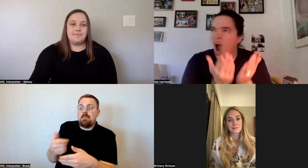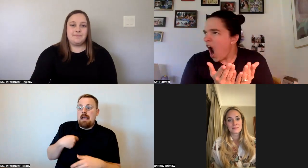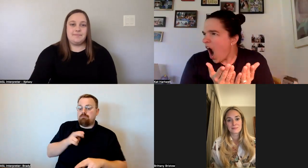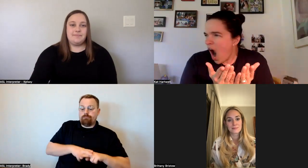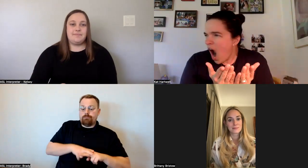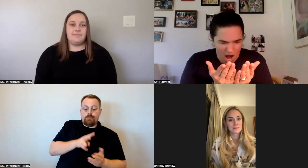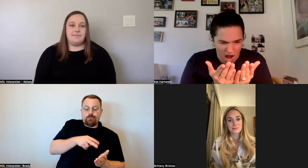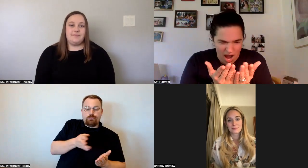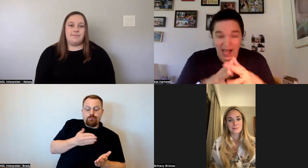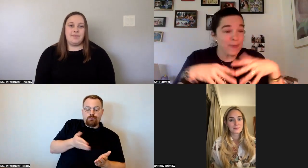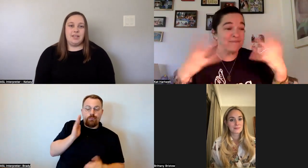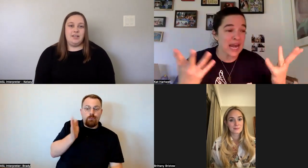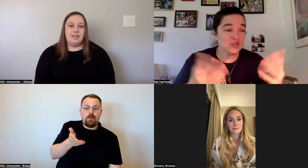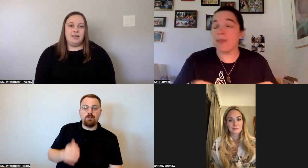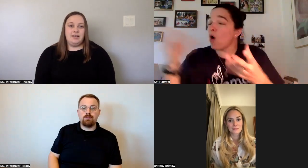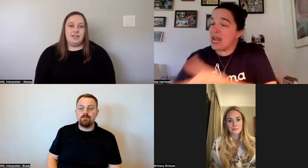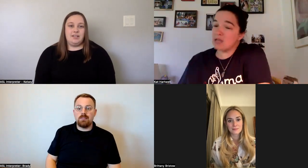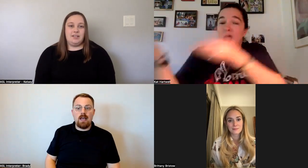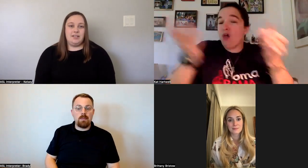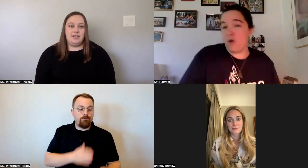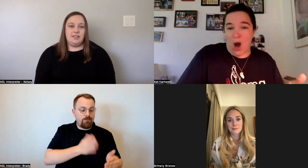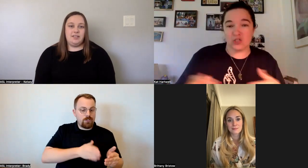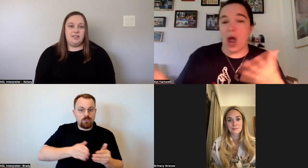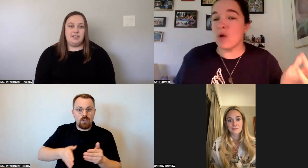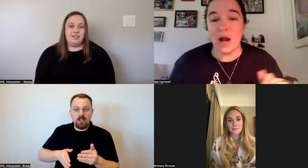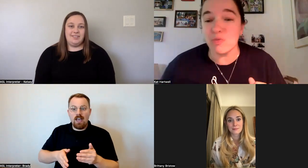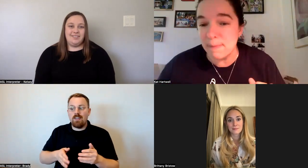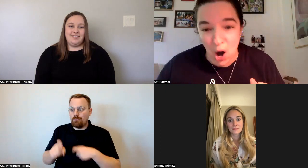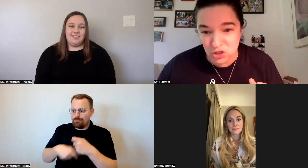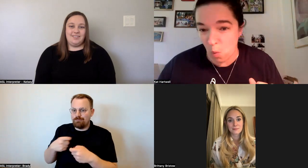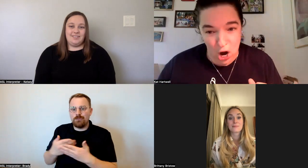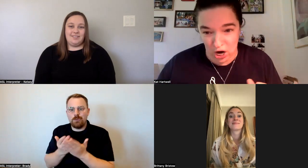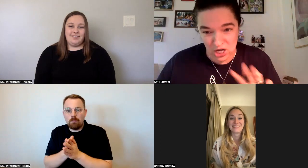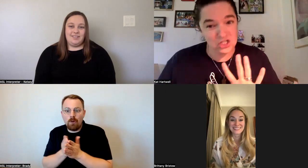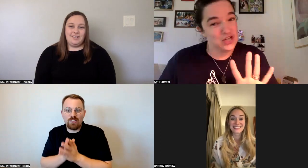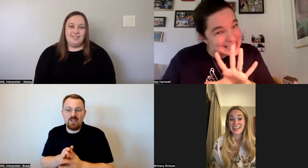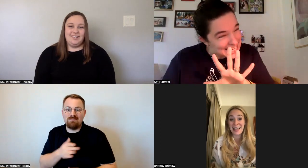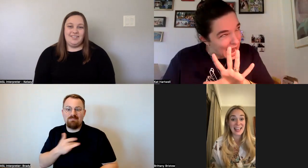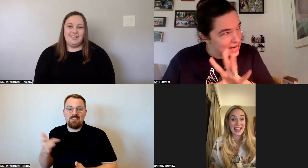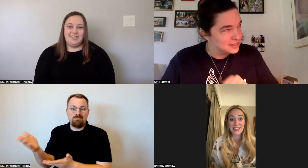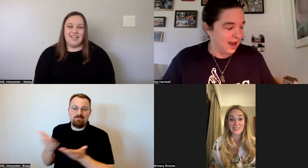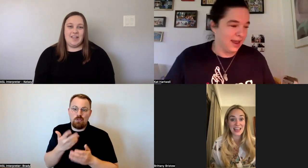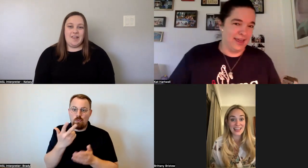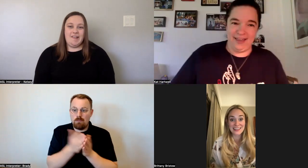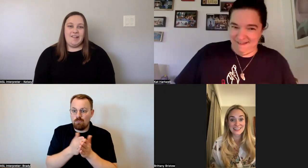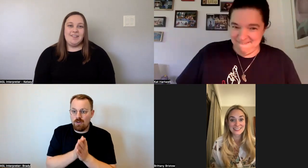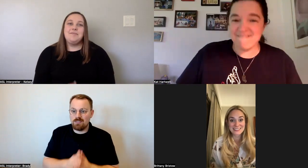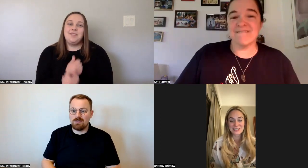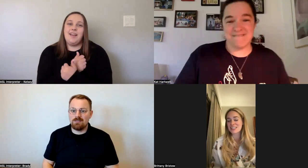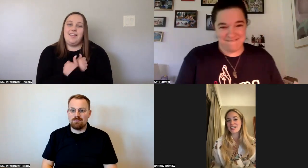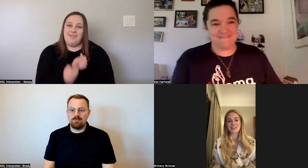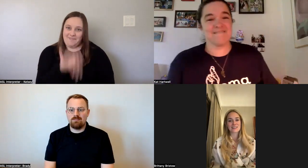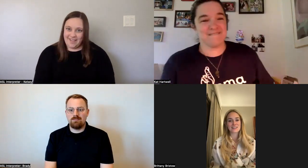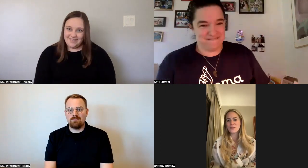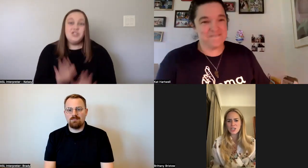reading. And I'll be finished. I'm like, okay, here's my other book. So I will bring 3 books to work just in case. I love that.